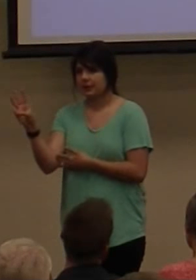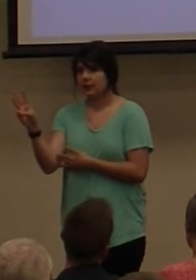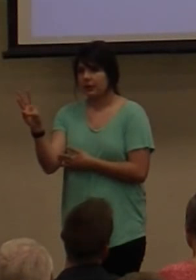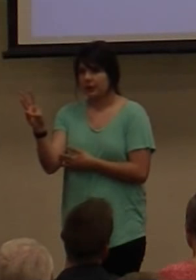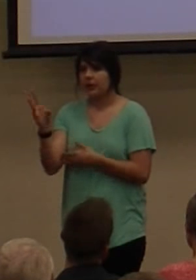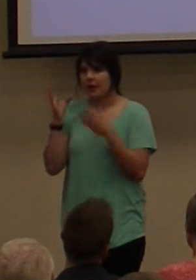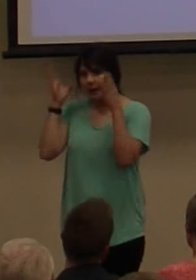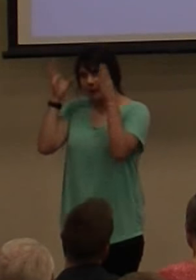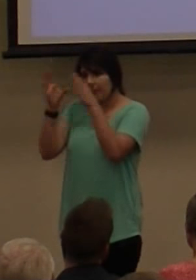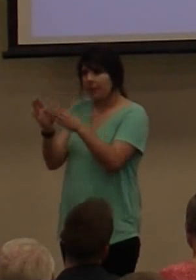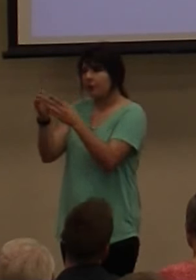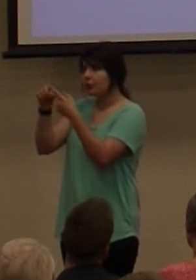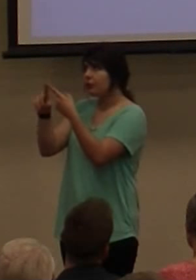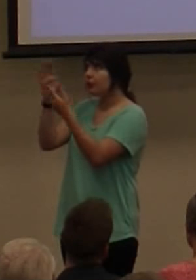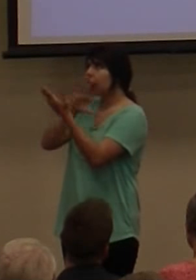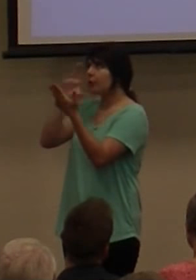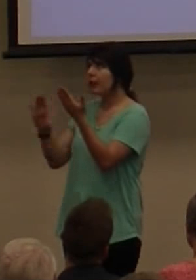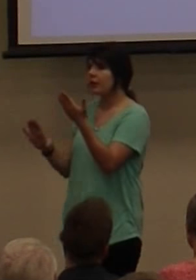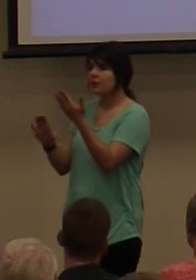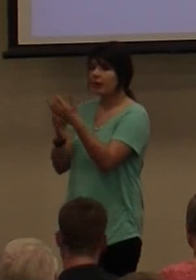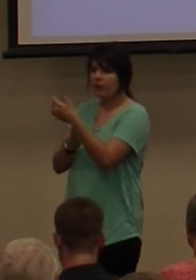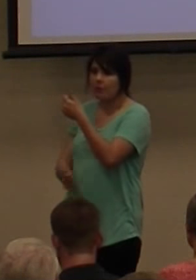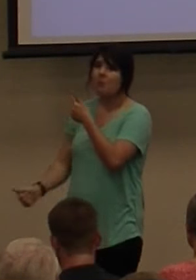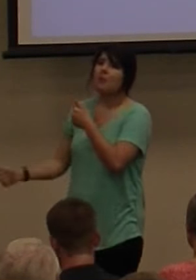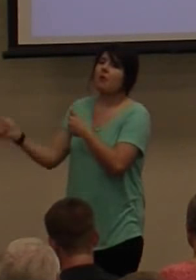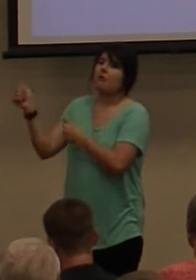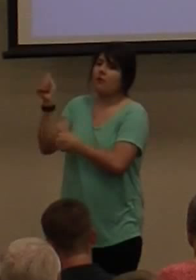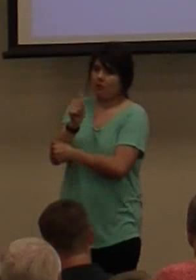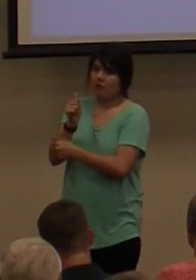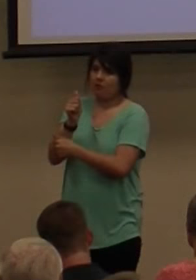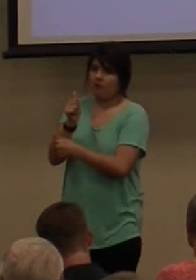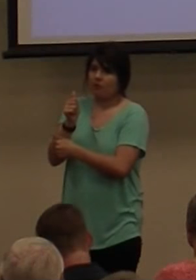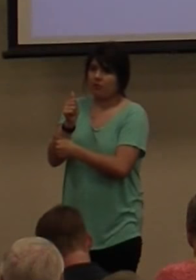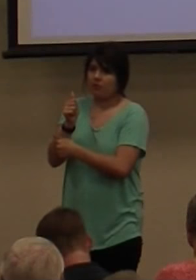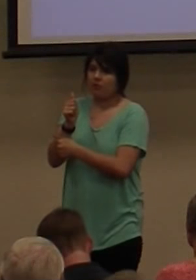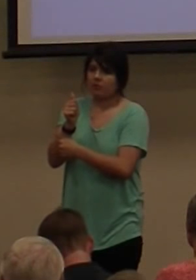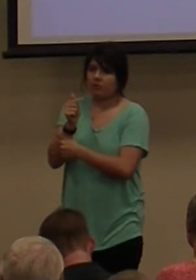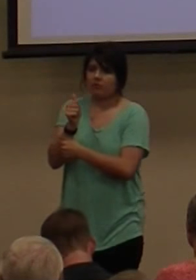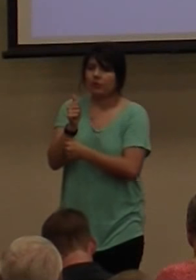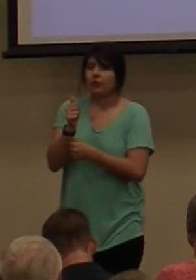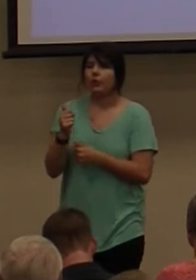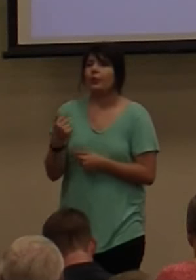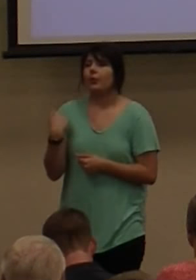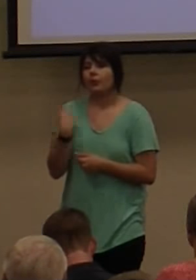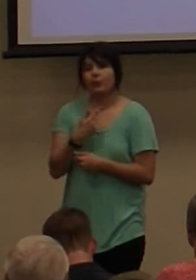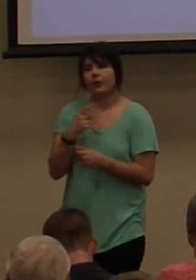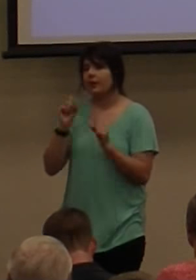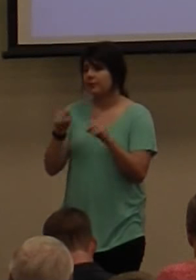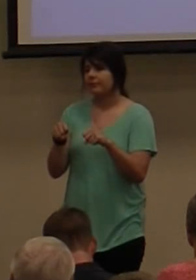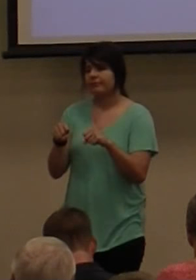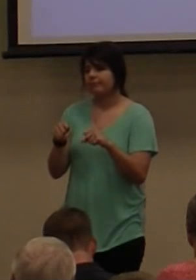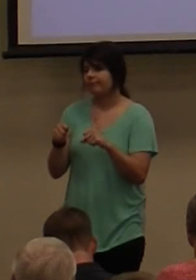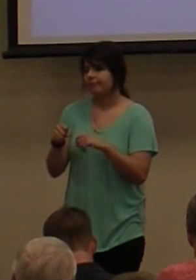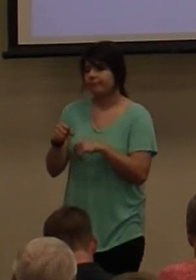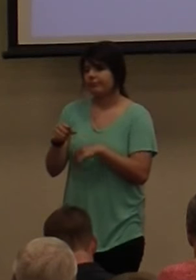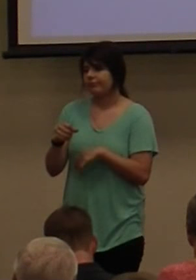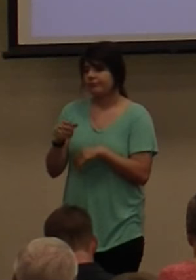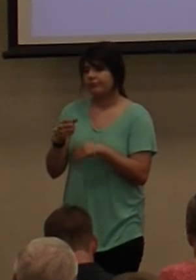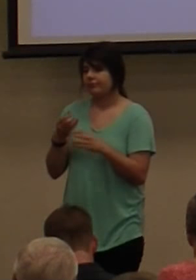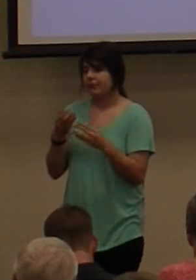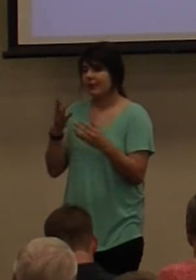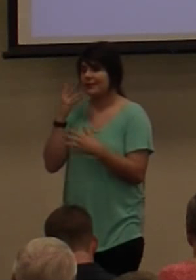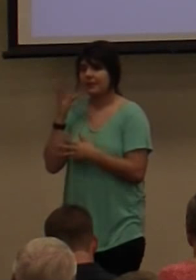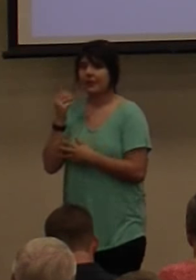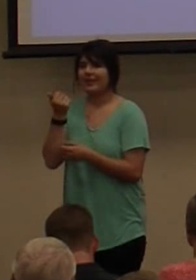Commitment to Christ. Above all, we've got commitment to Christ. We can go through anything